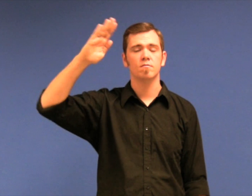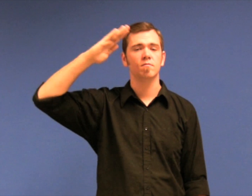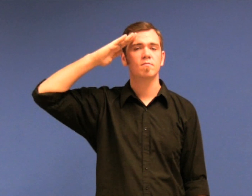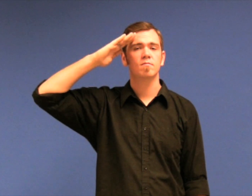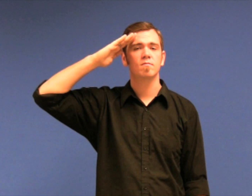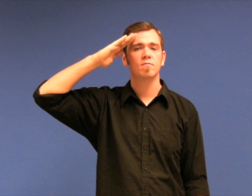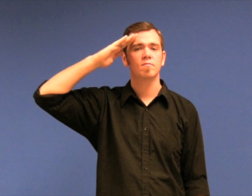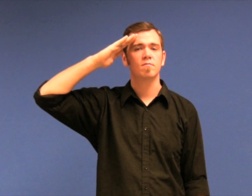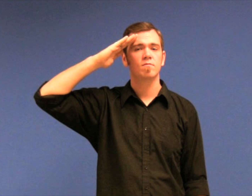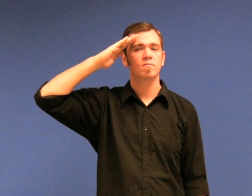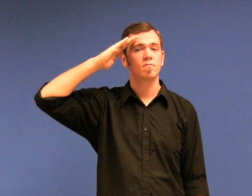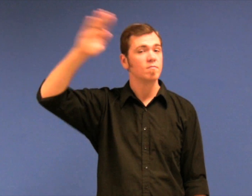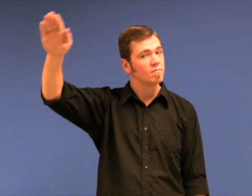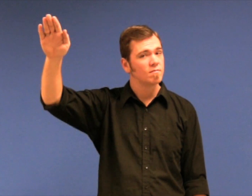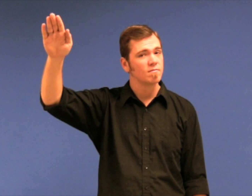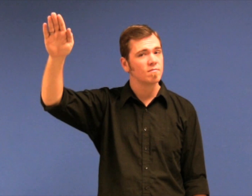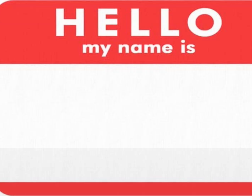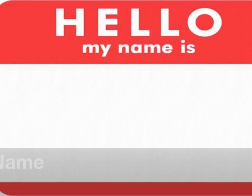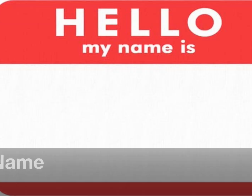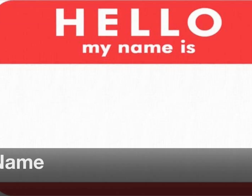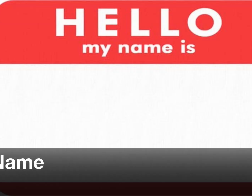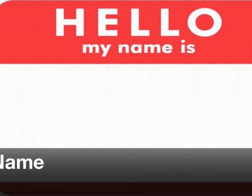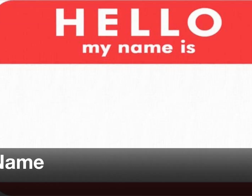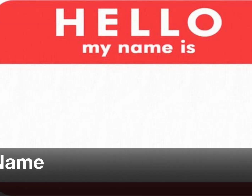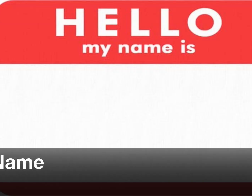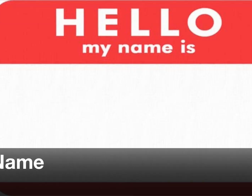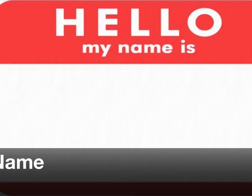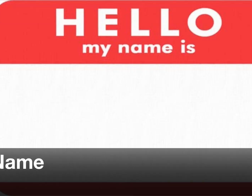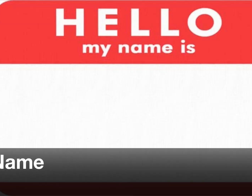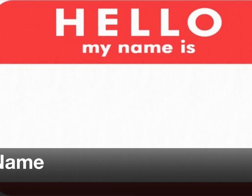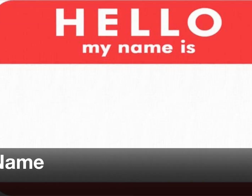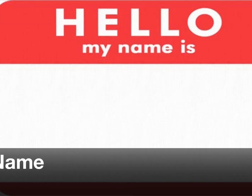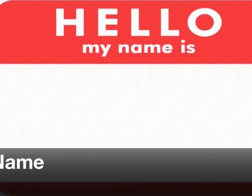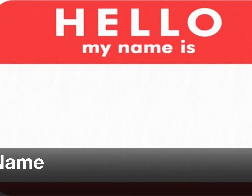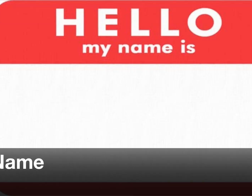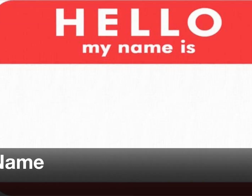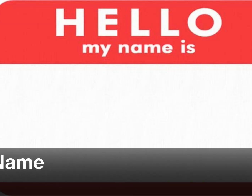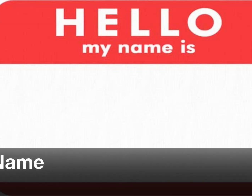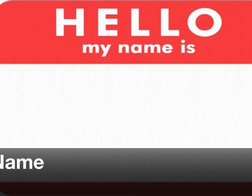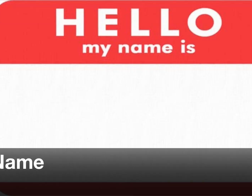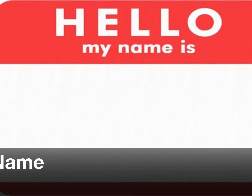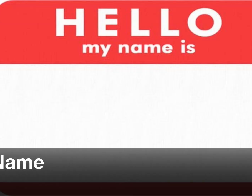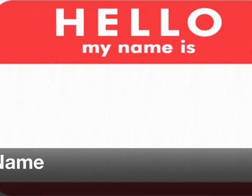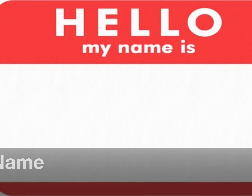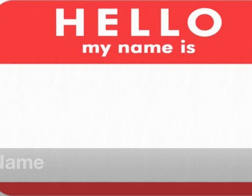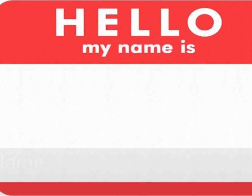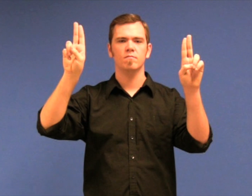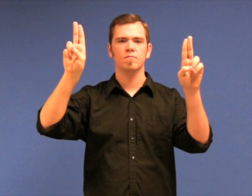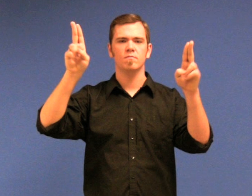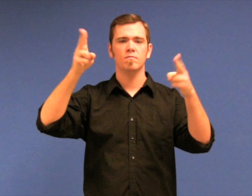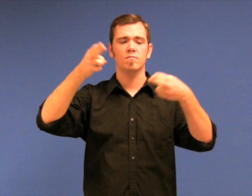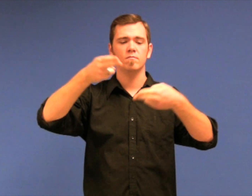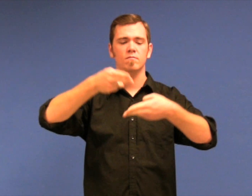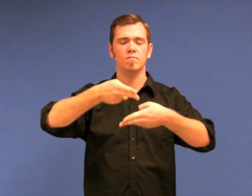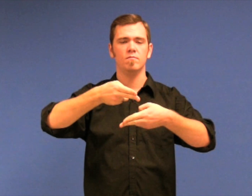hello. Hello. All right, the sign for name. The sign for name is